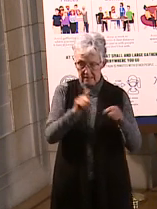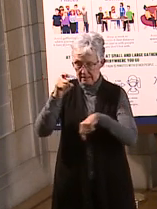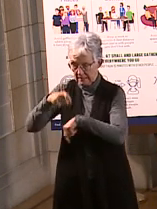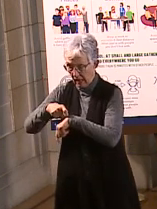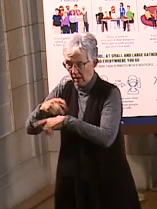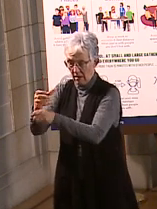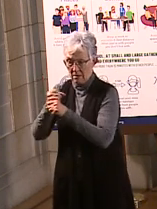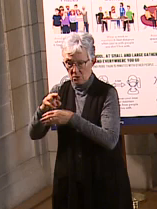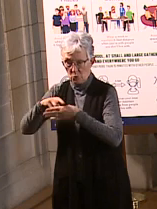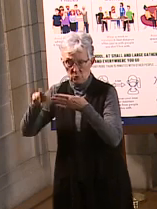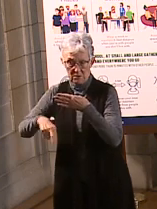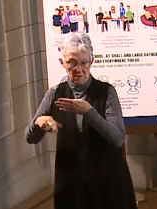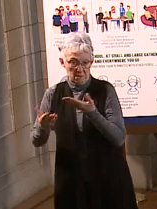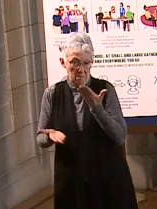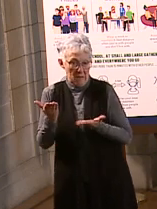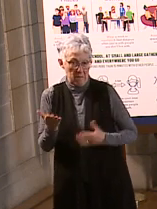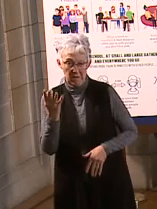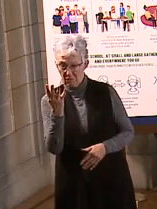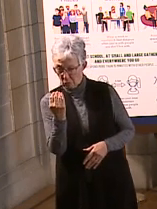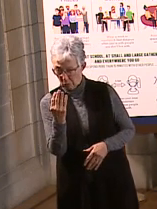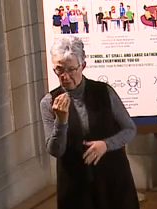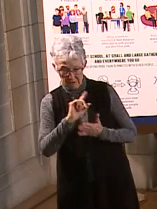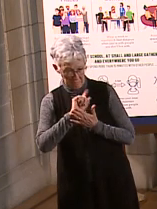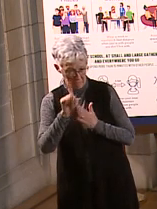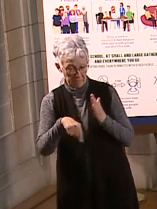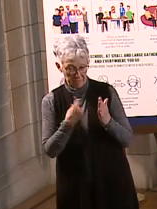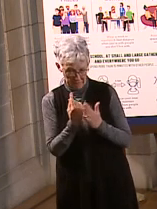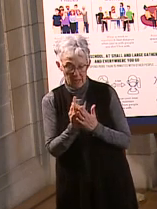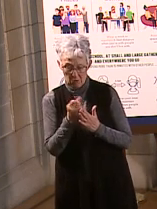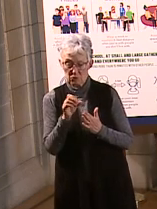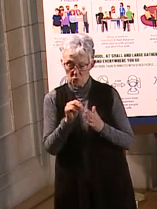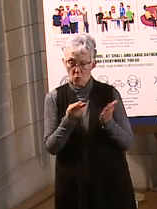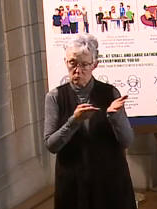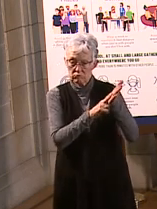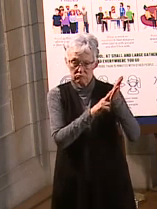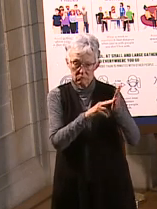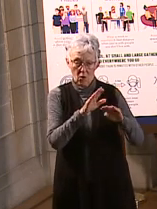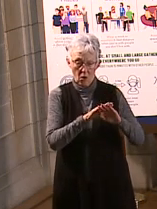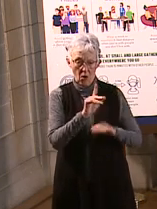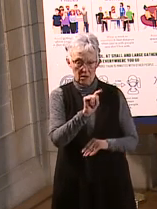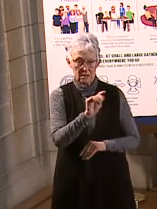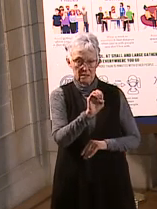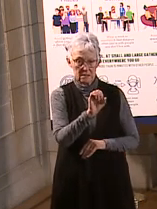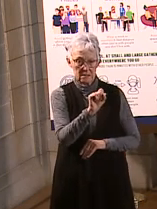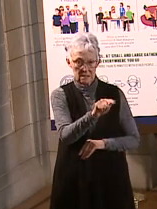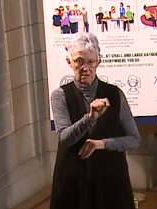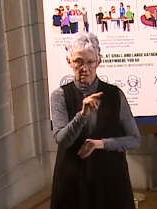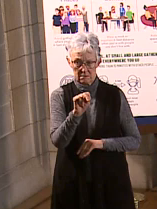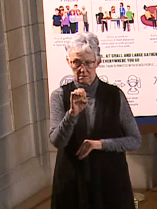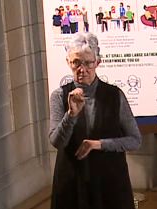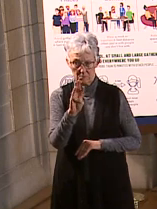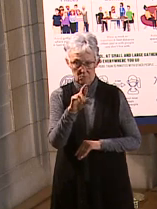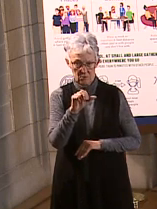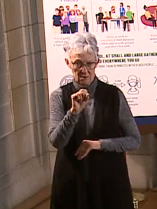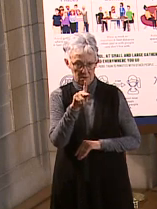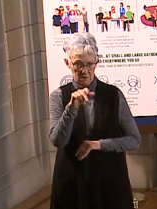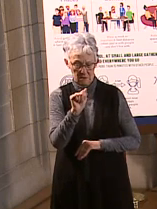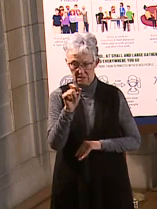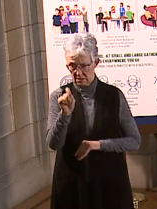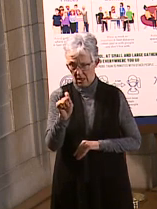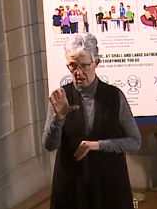very quickly. So please sign up and do testnebraska.com to be able to help out with that. We have